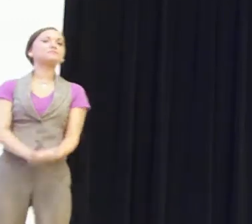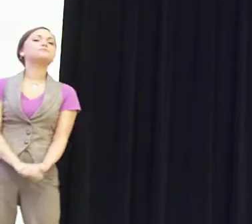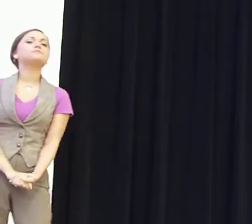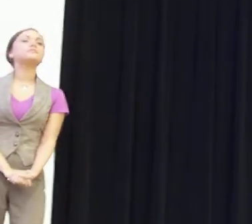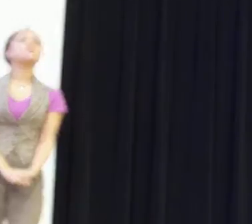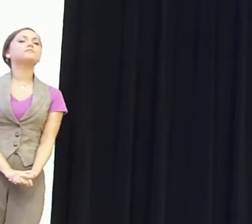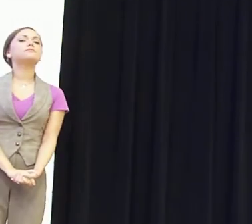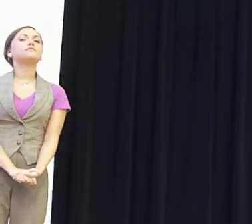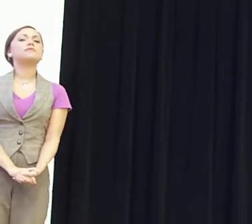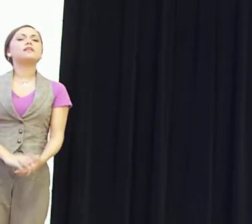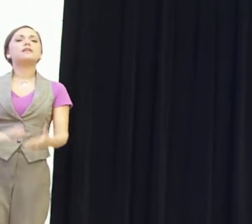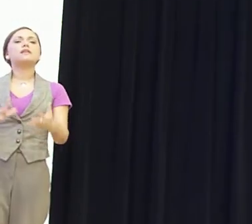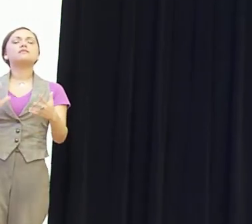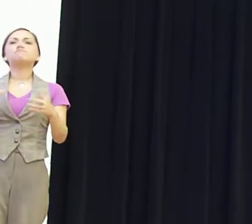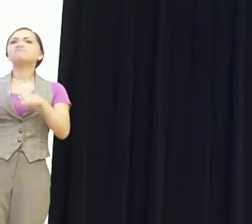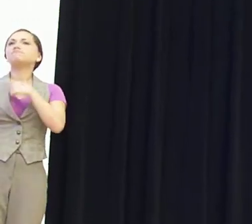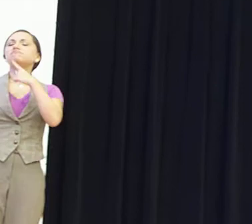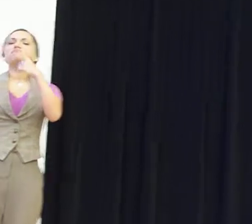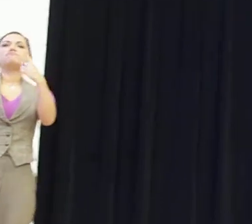how far we have yet to go.